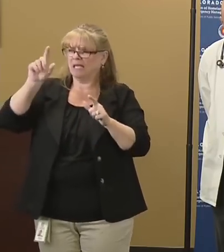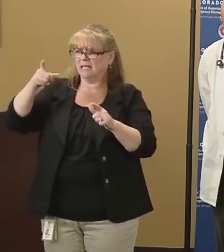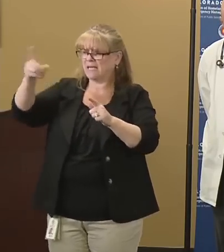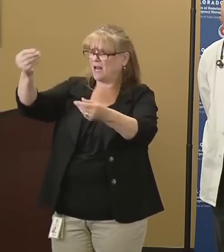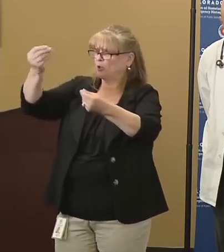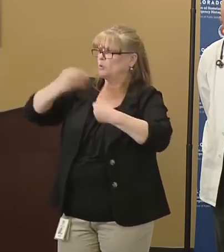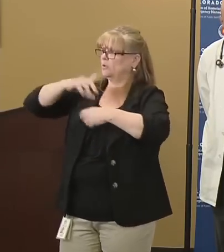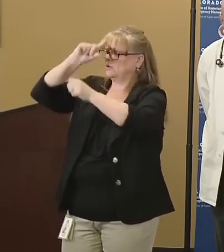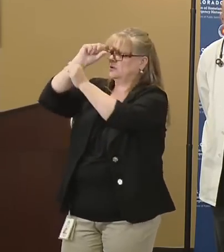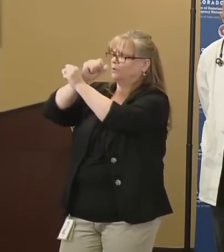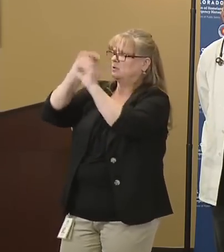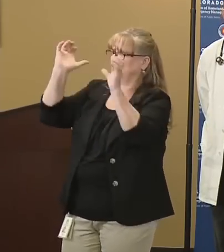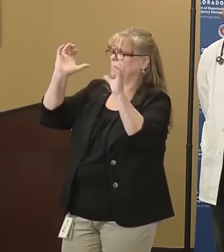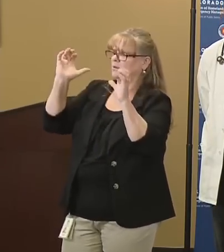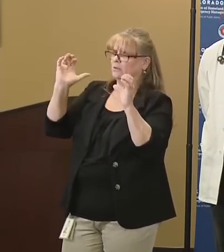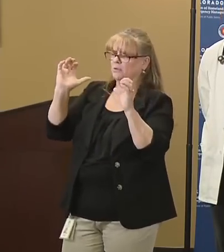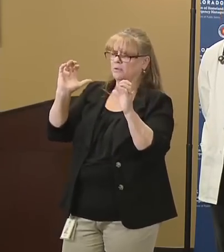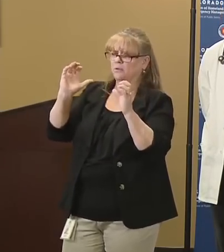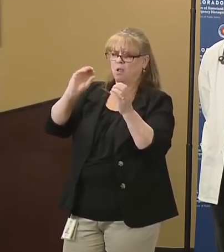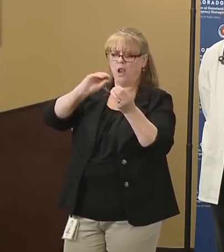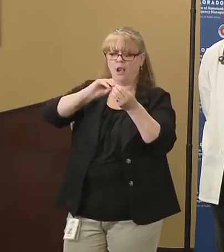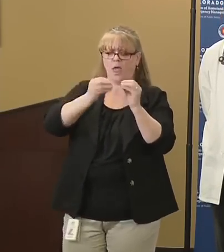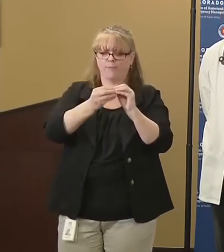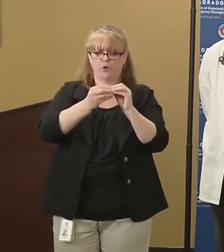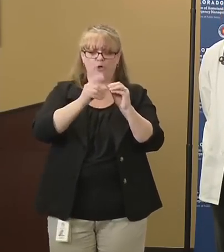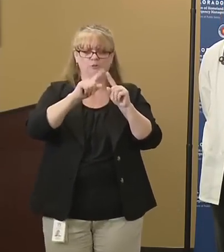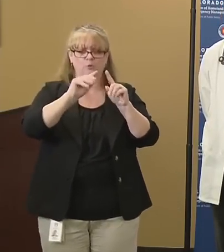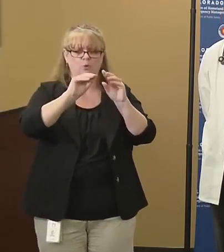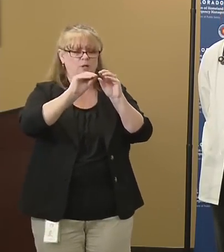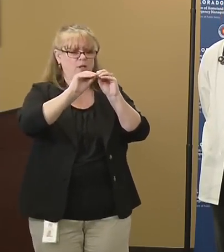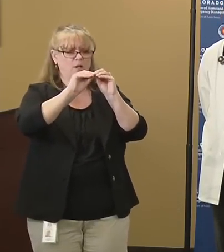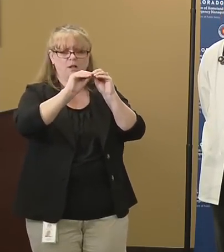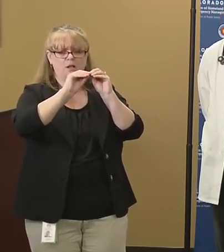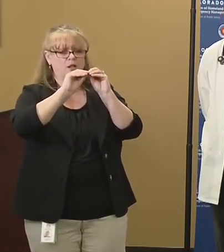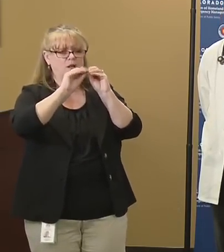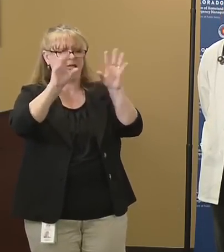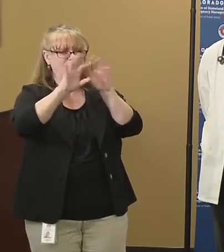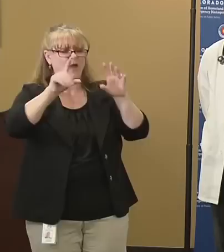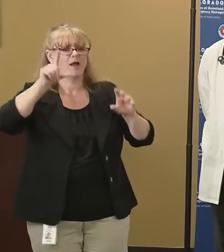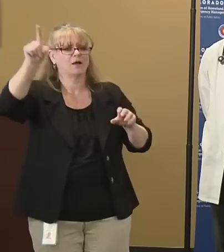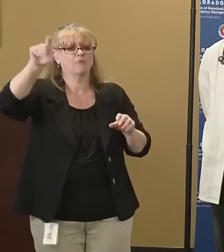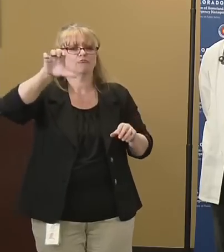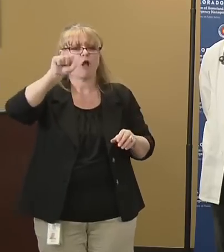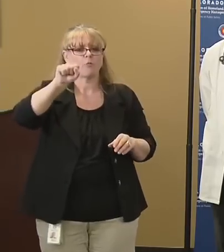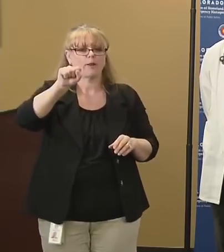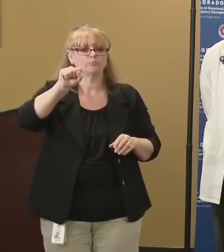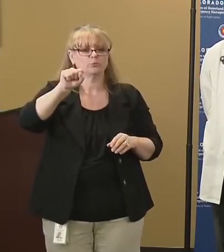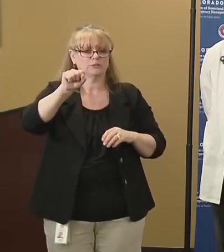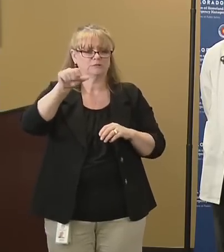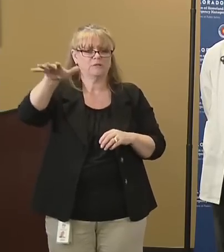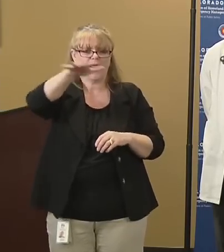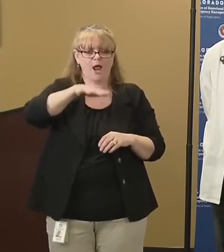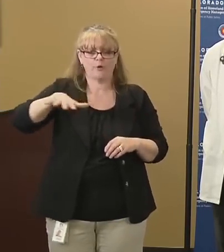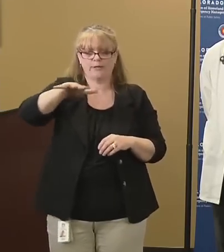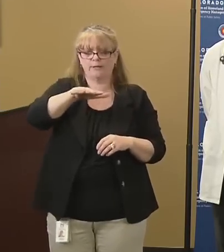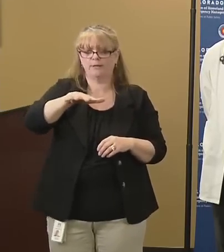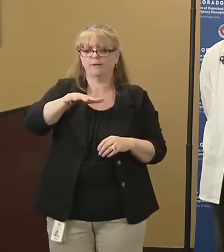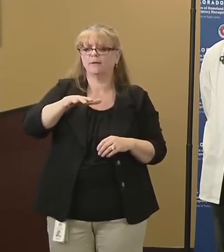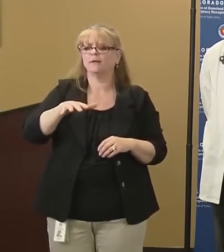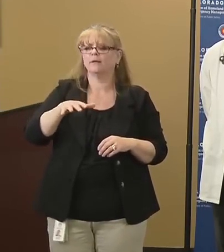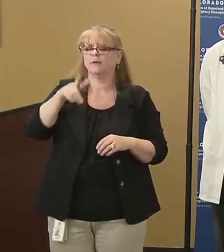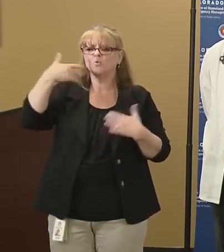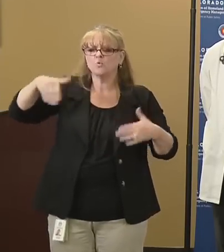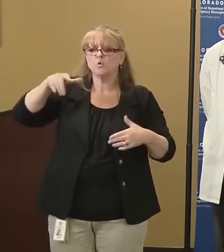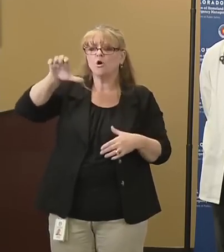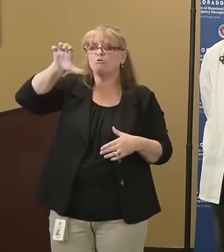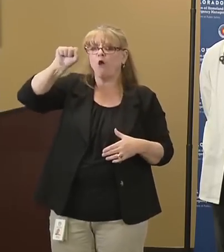in El Paso County? The county leads the state in deaths, at least as far as the last numbers I've seen.